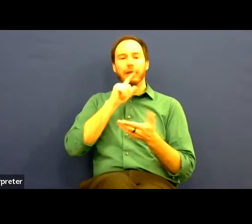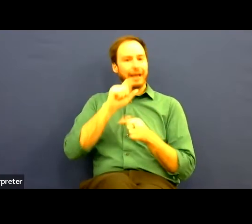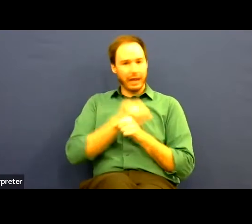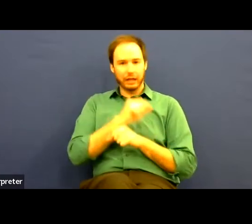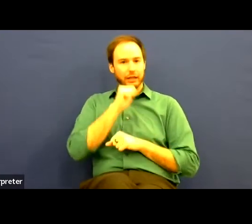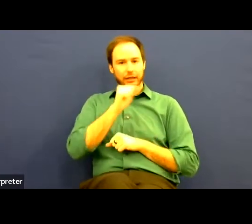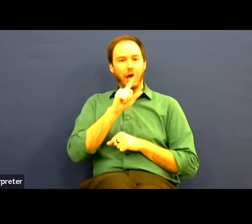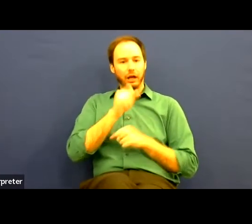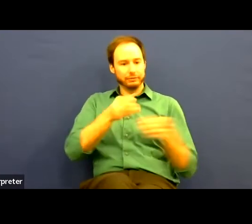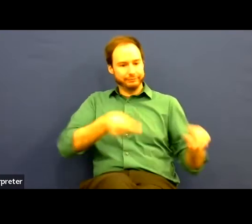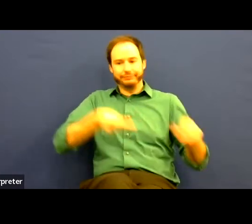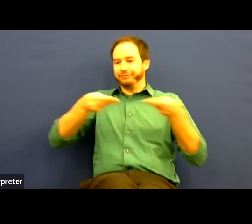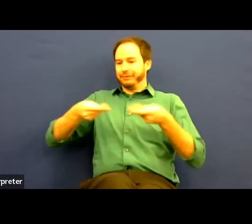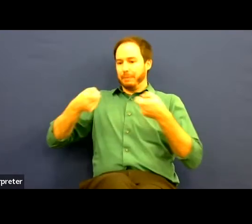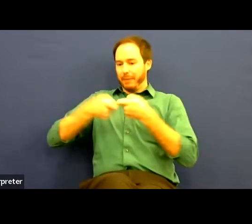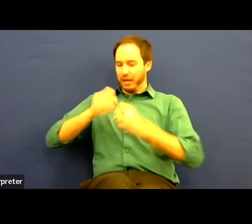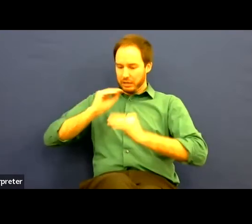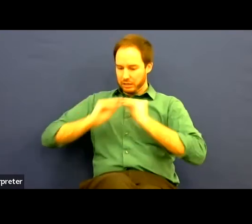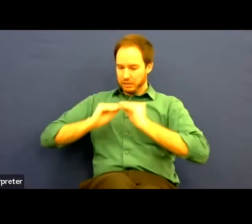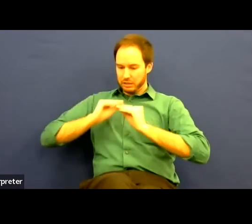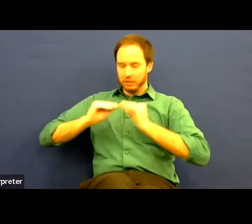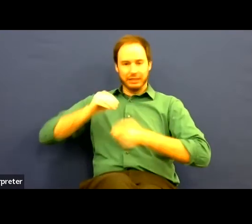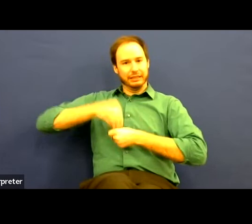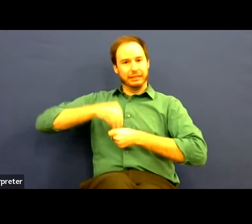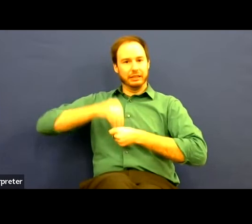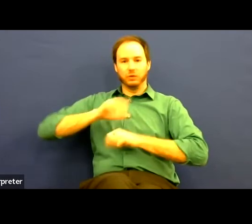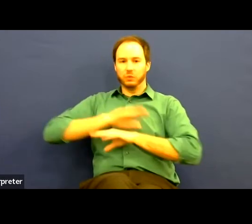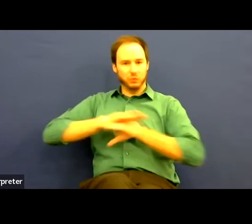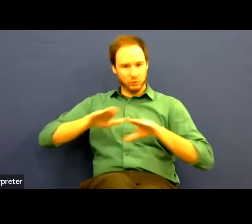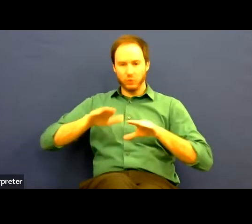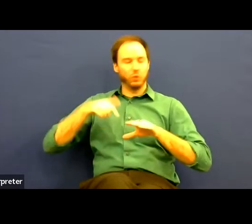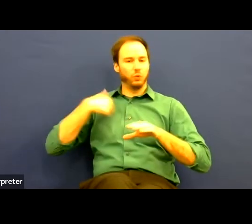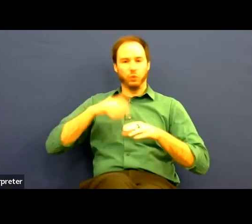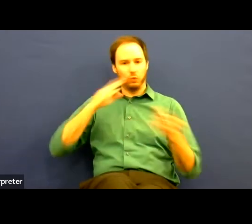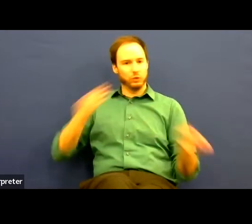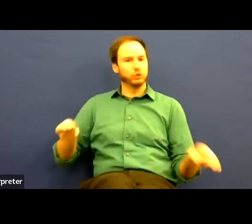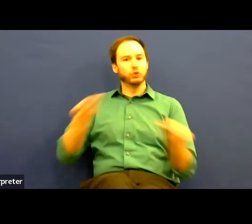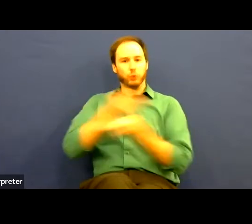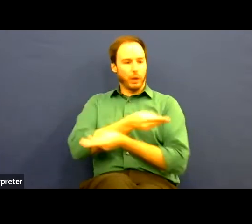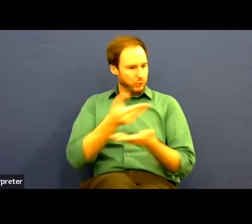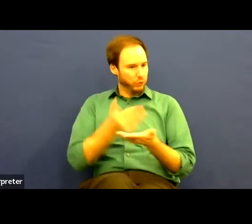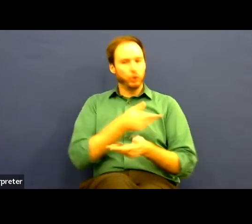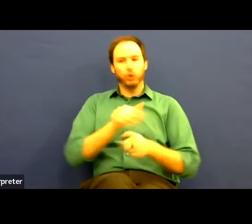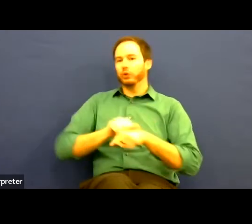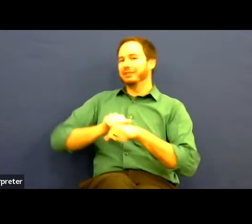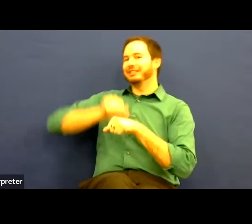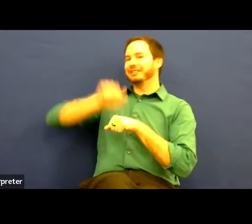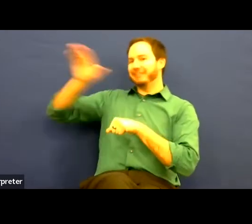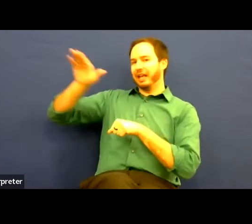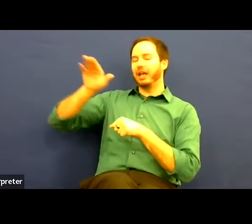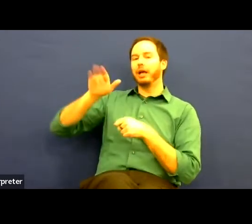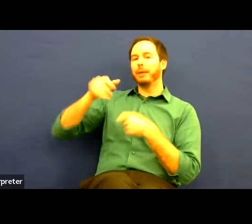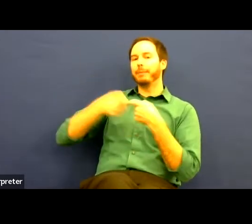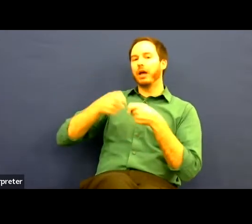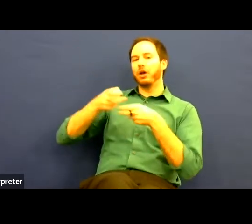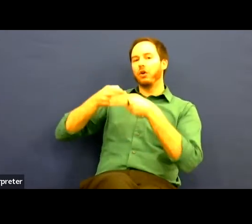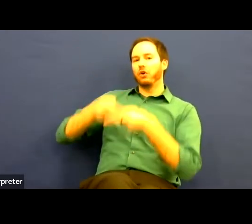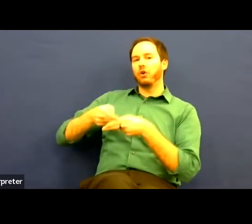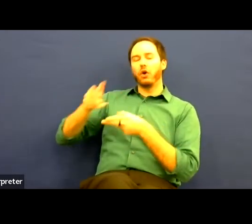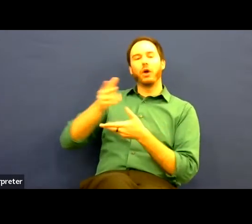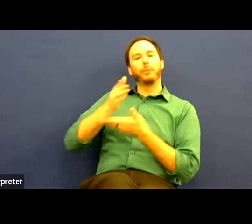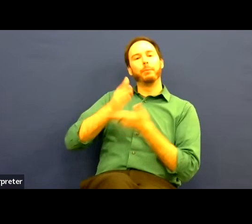actually handling any interior components of the battery itself. Those are shipped out to what we call our